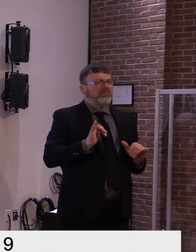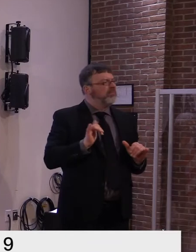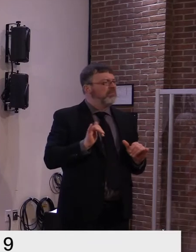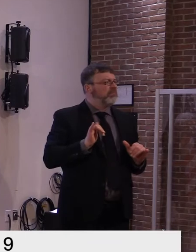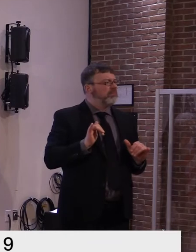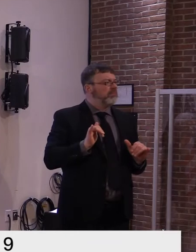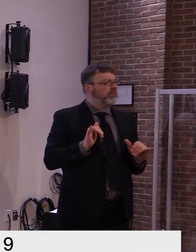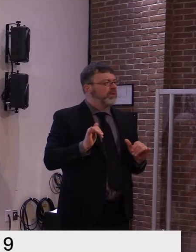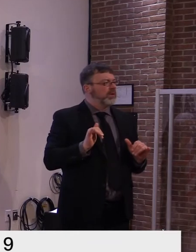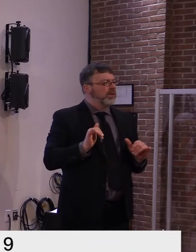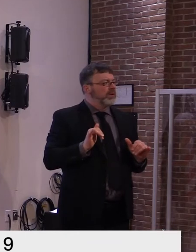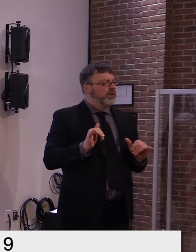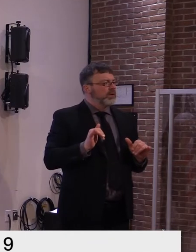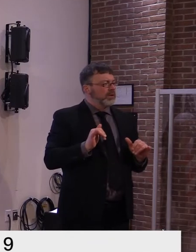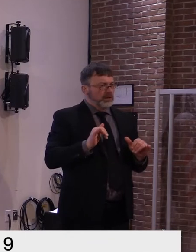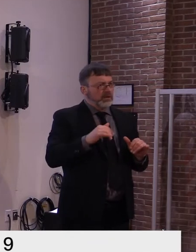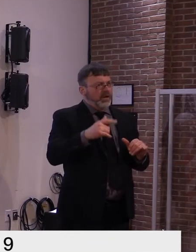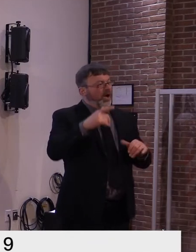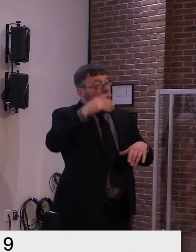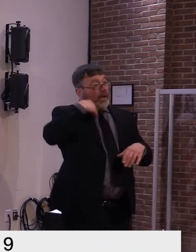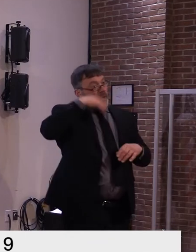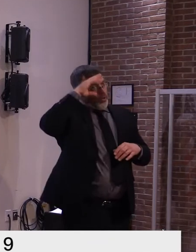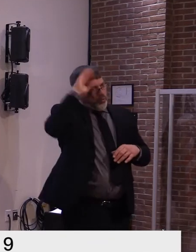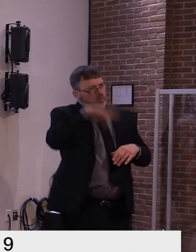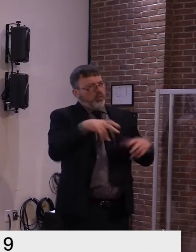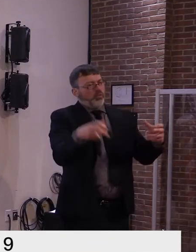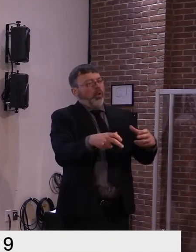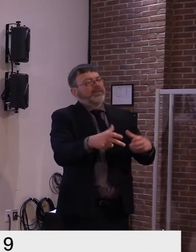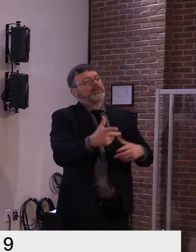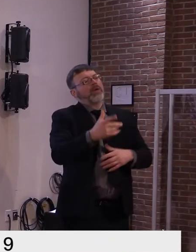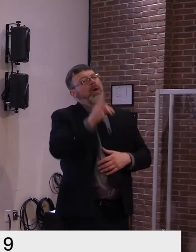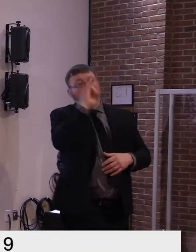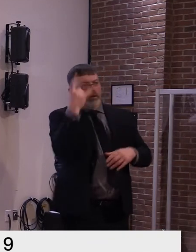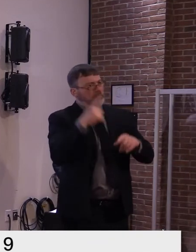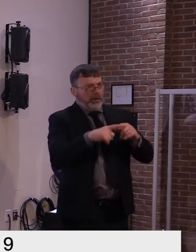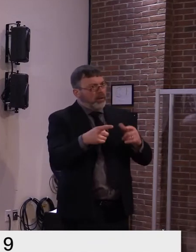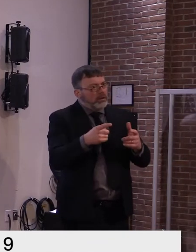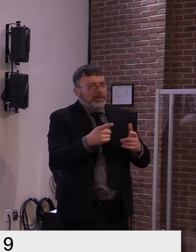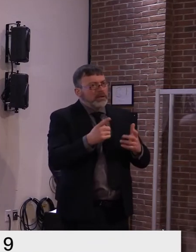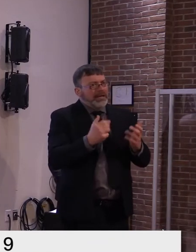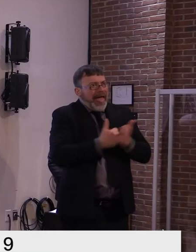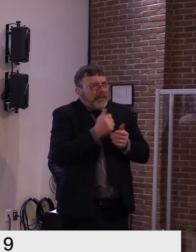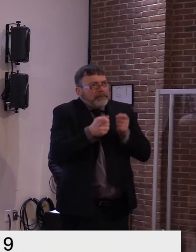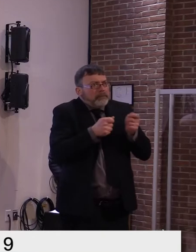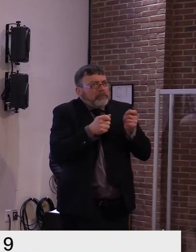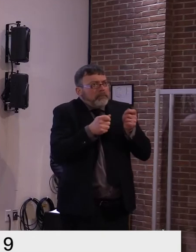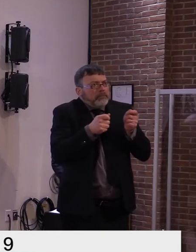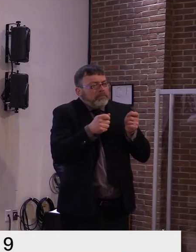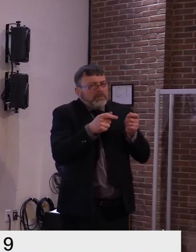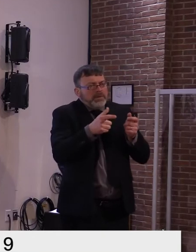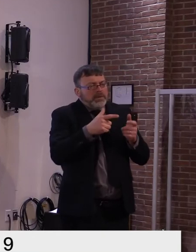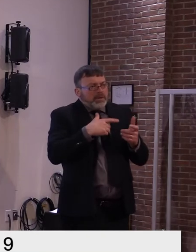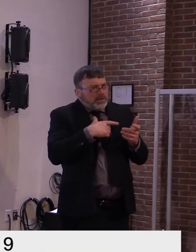if there's a positive case who we would tell to then isolate,